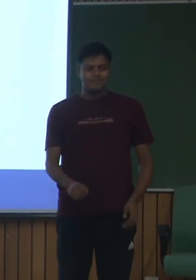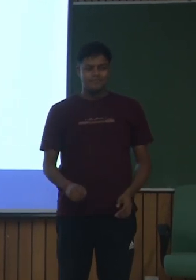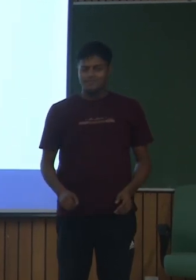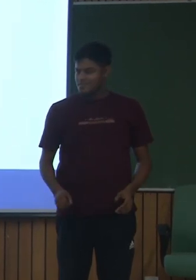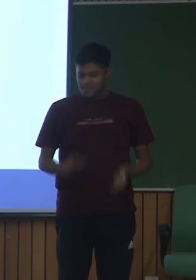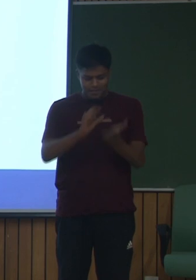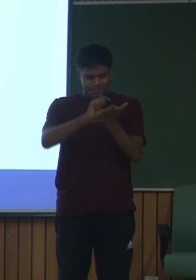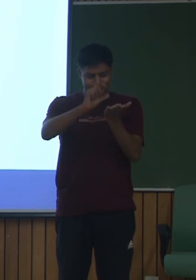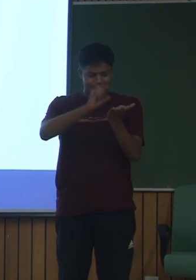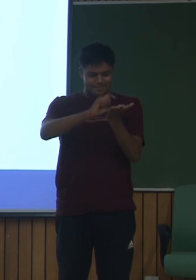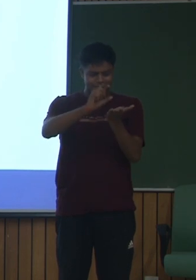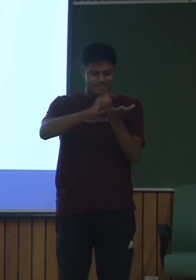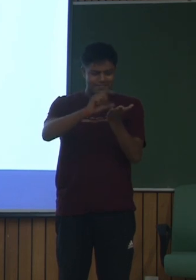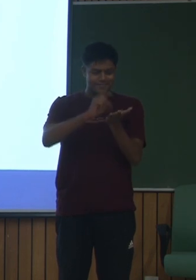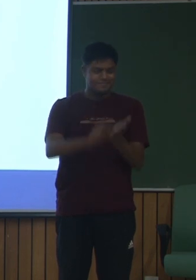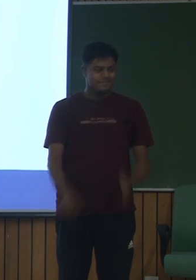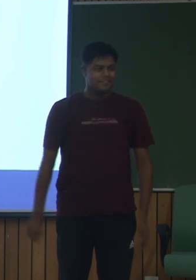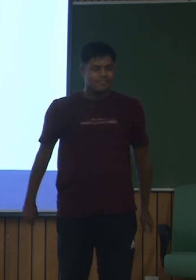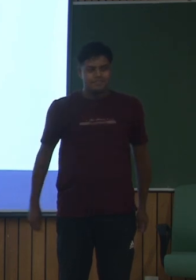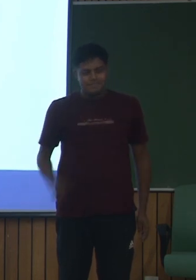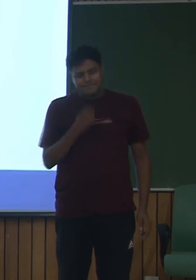data. Yeah, like file mein rakhte hai na data.